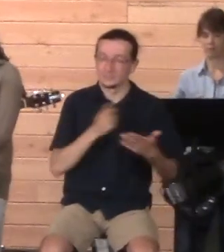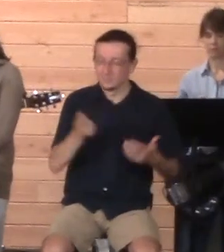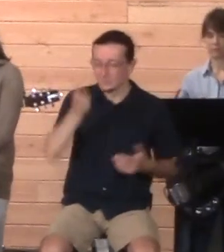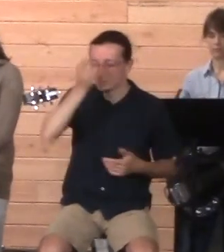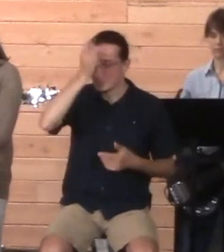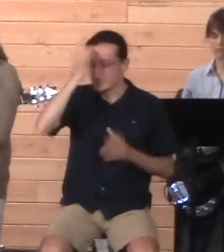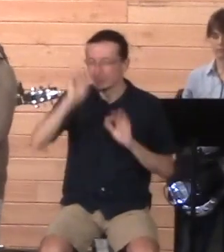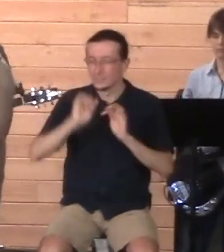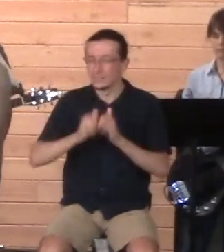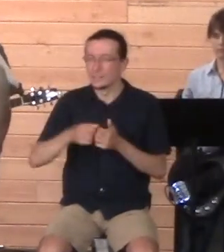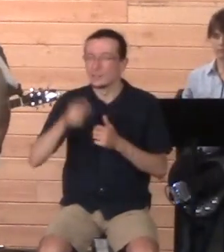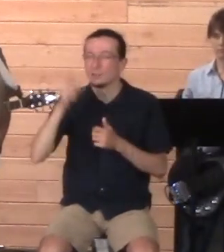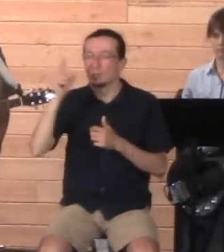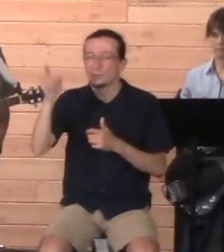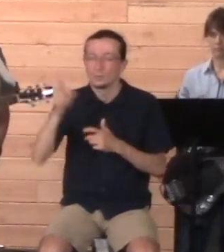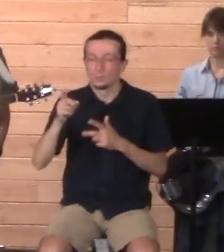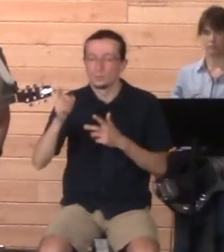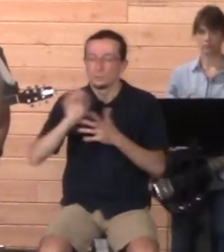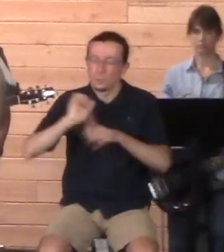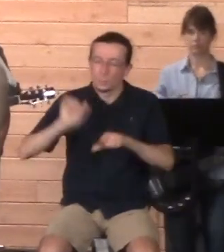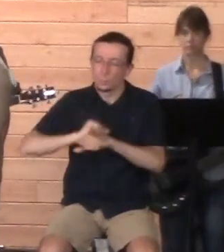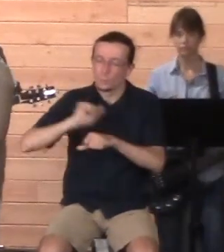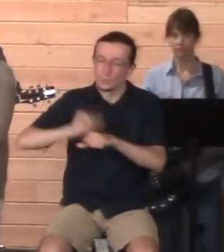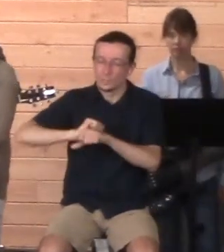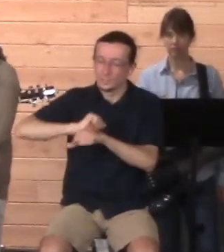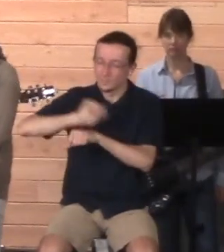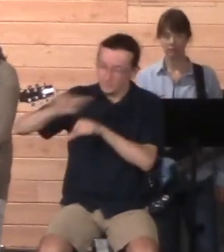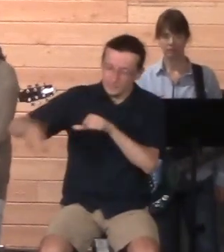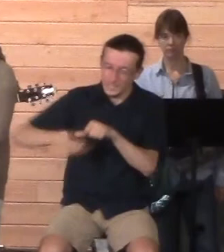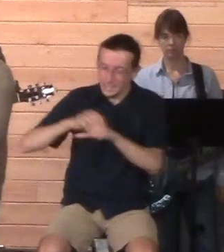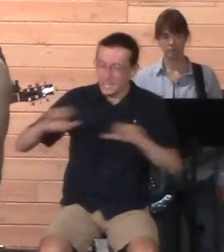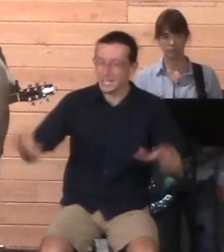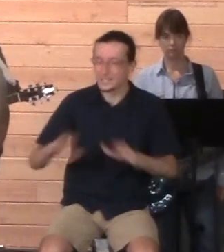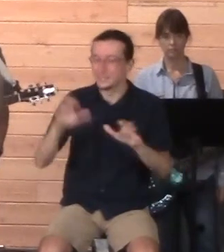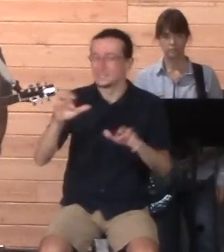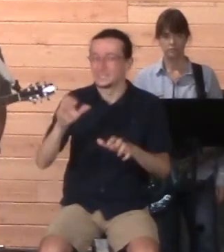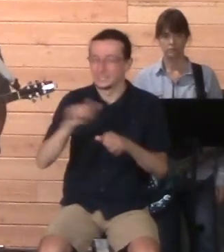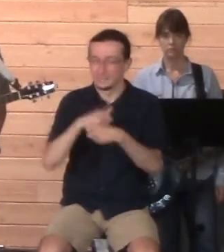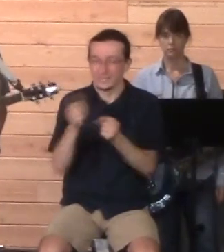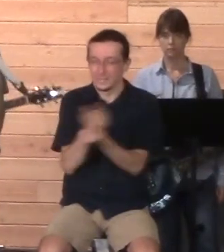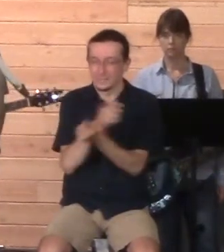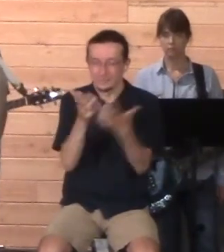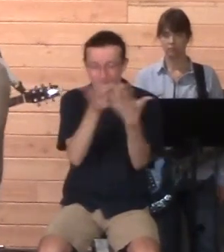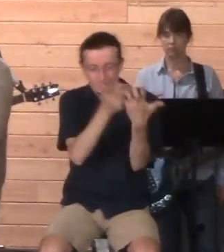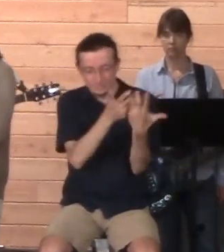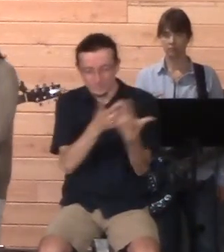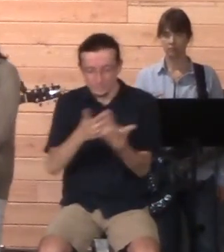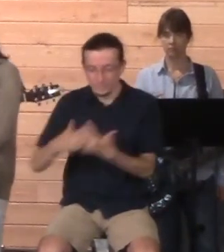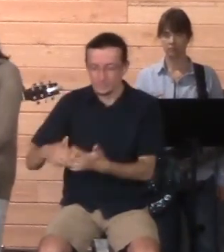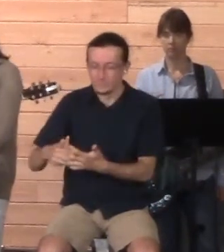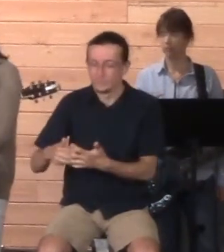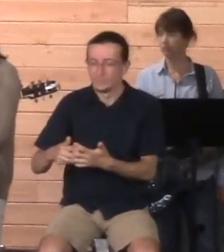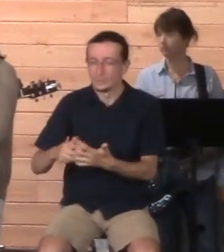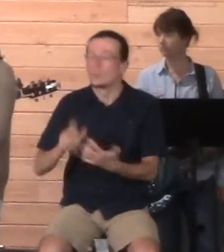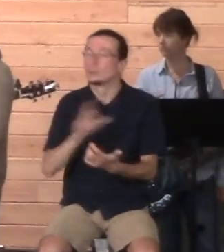how You are weaving and working behind the scenes. So Lord, we trust you with